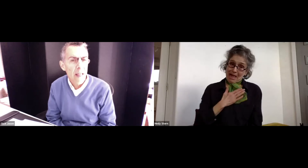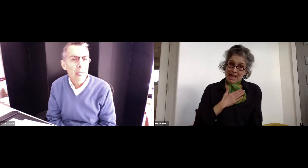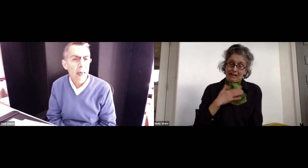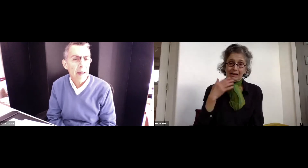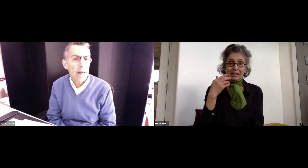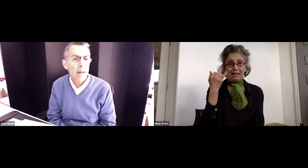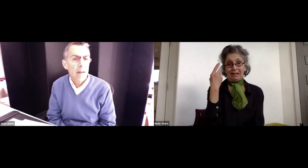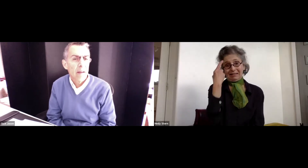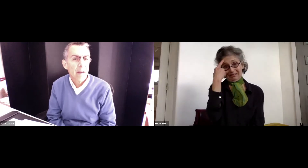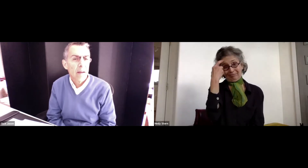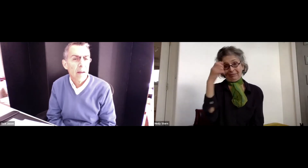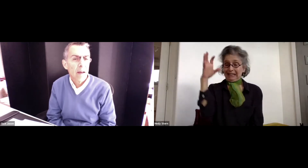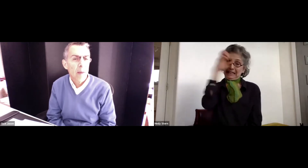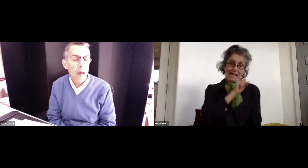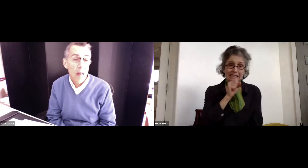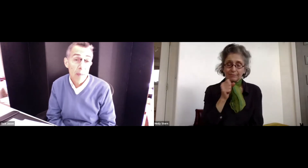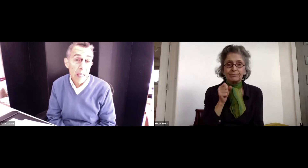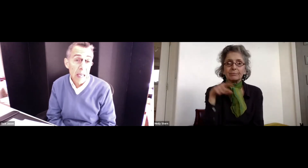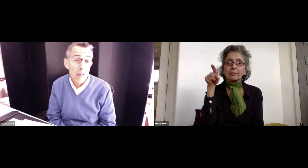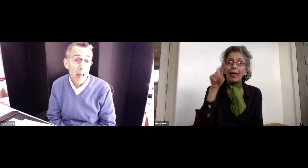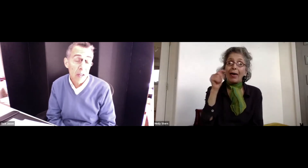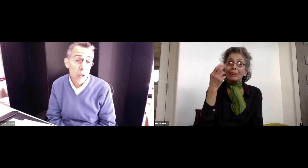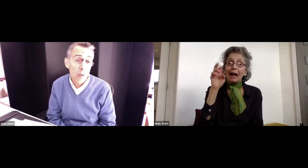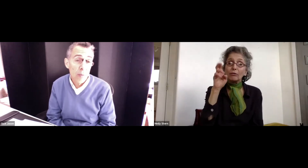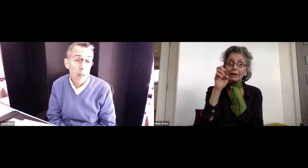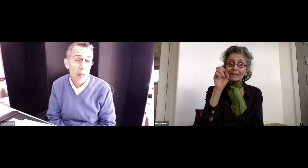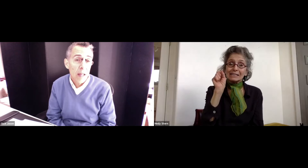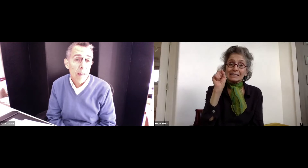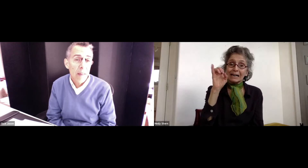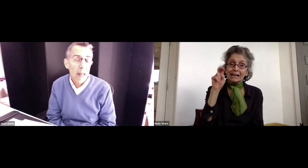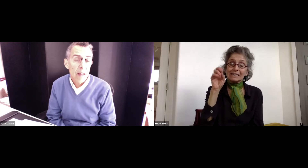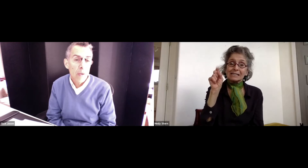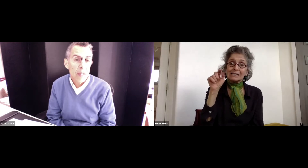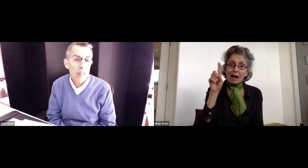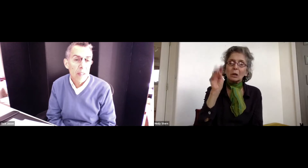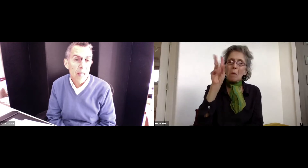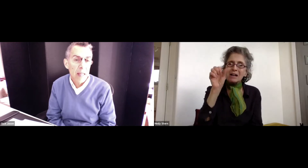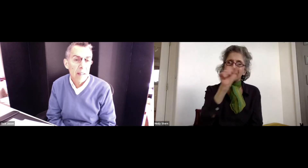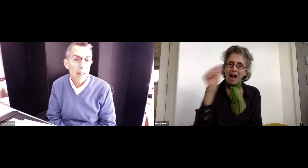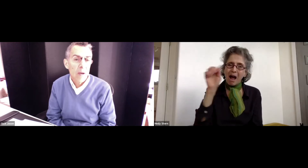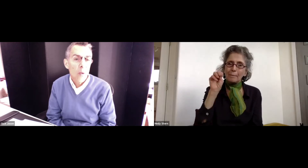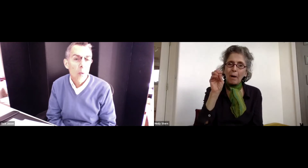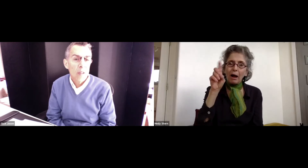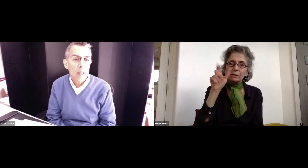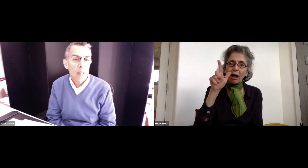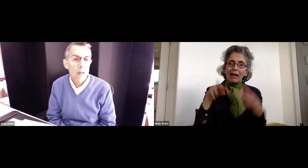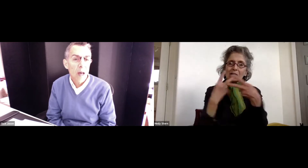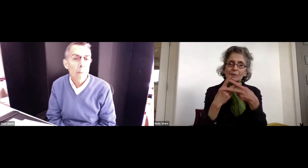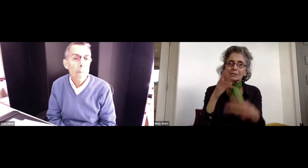that, and I believe, and I assume, that Theresienstadt was considered a